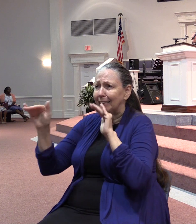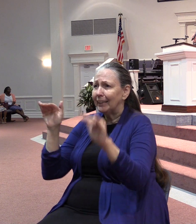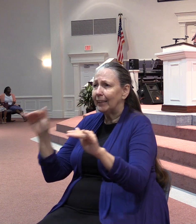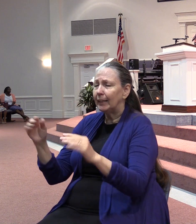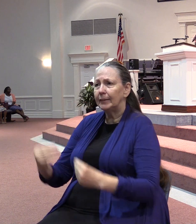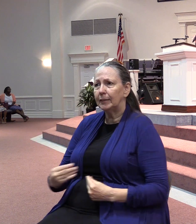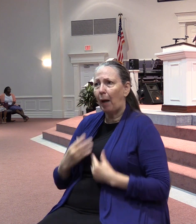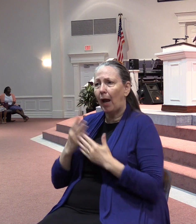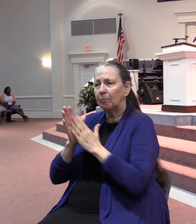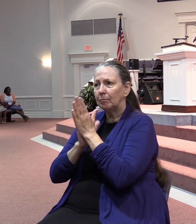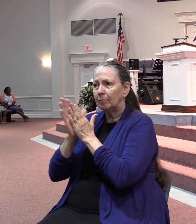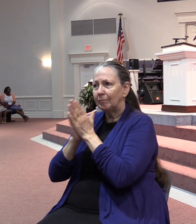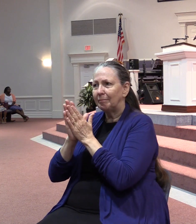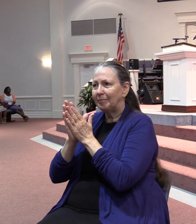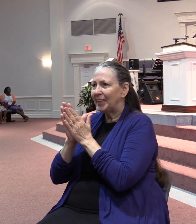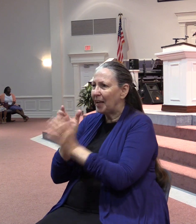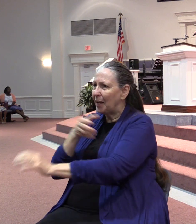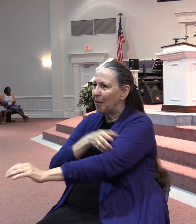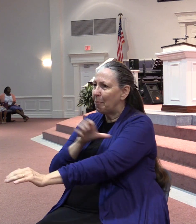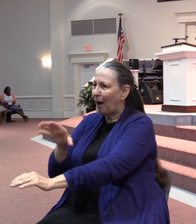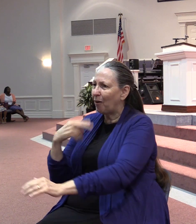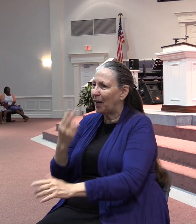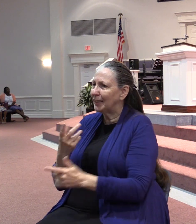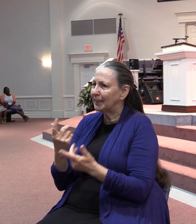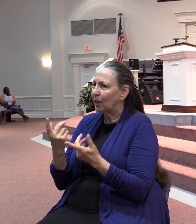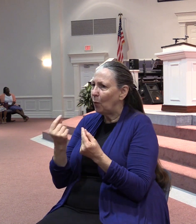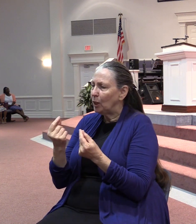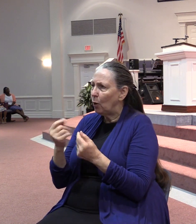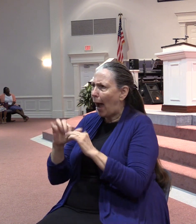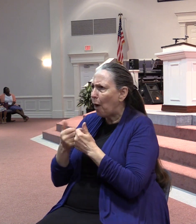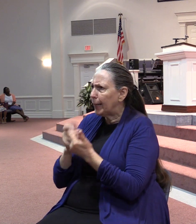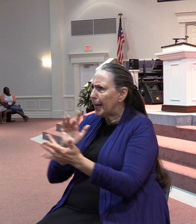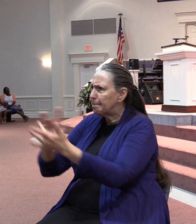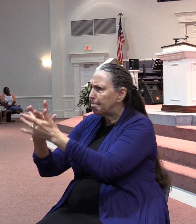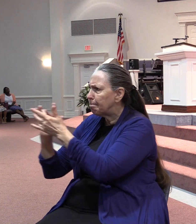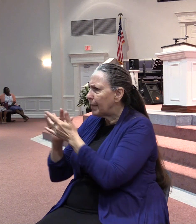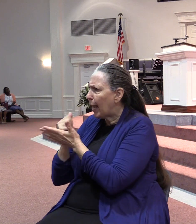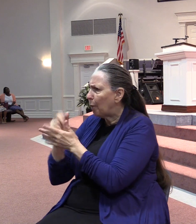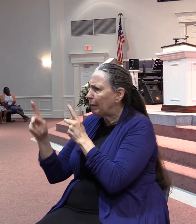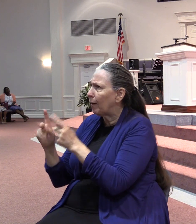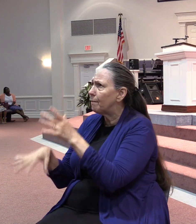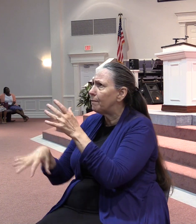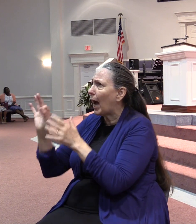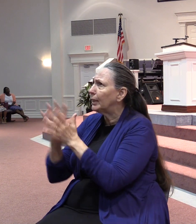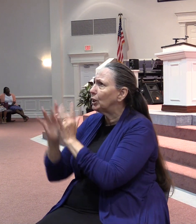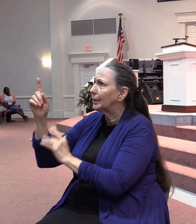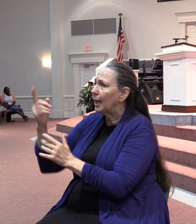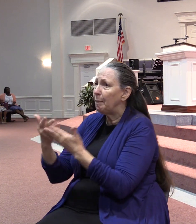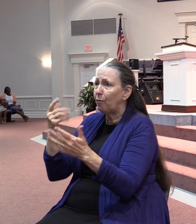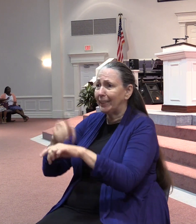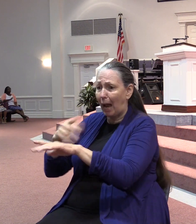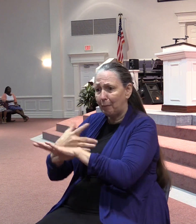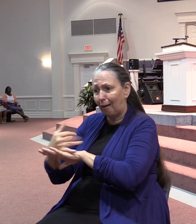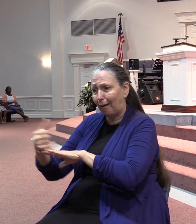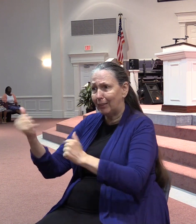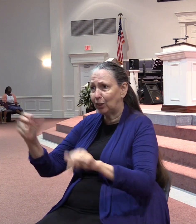and hopefully equip us with what we need to reach this community and reach this city before the rapture